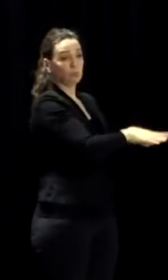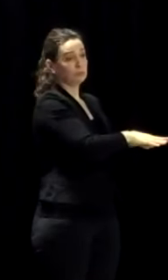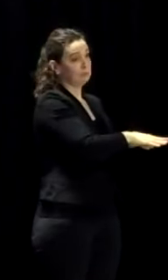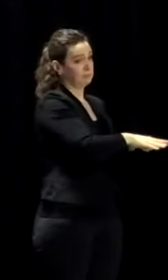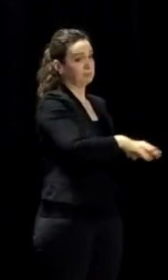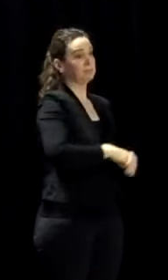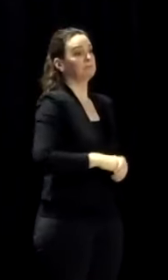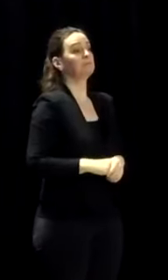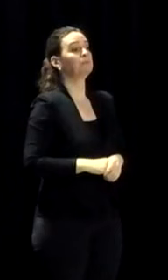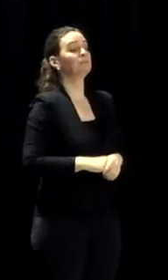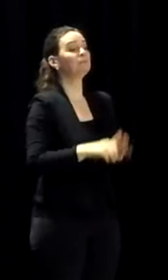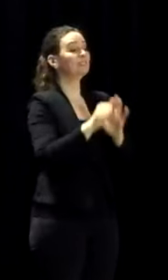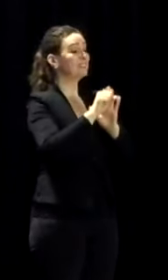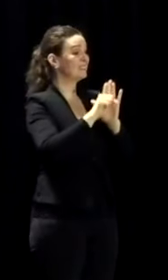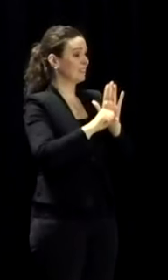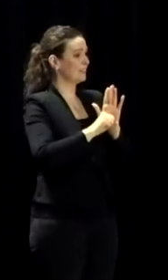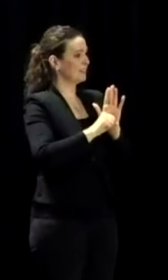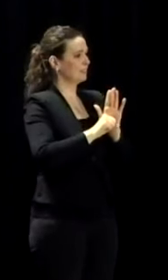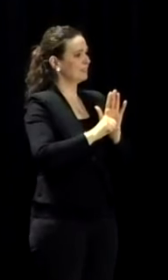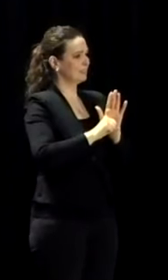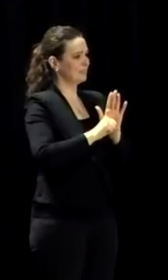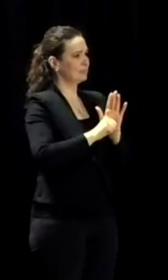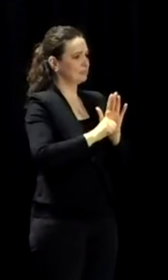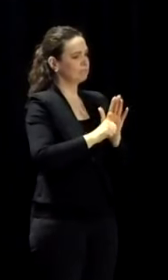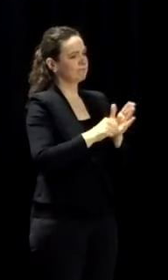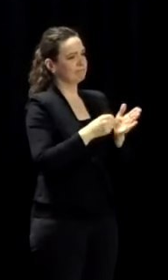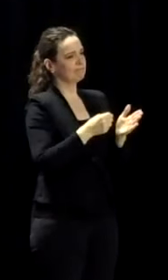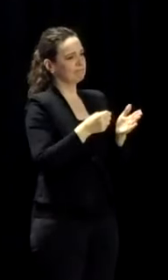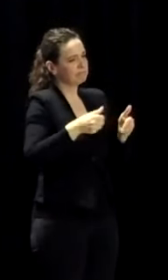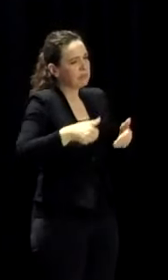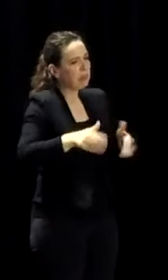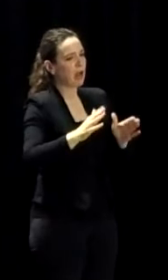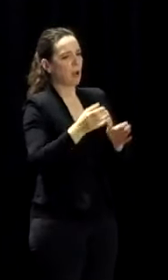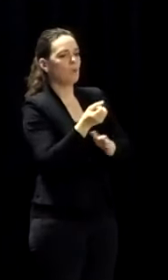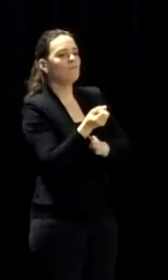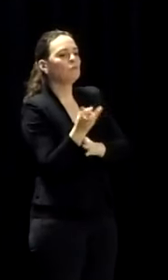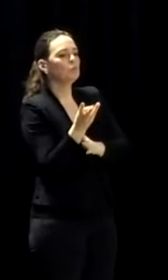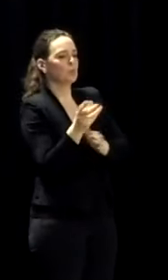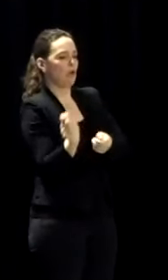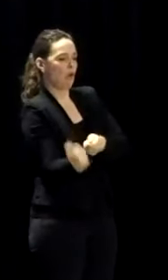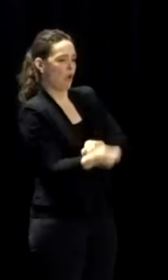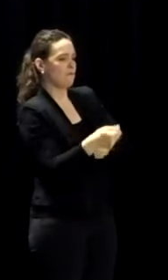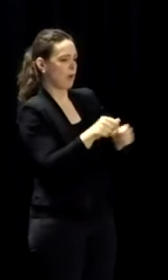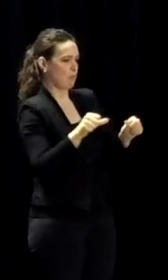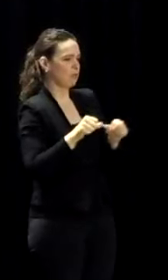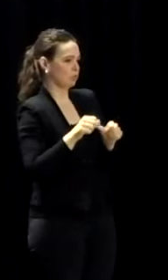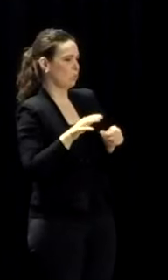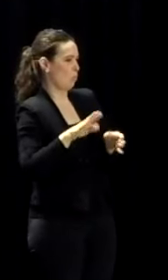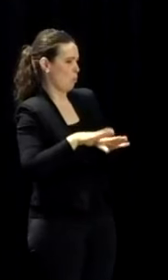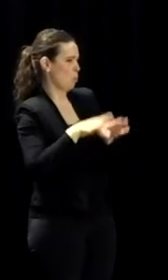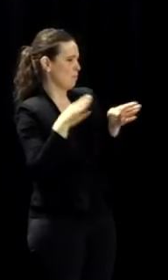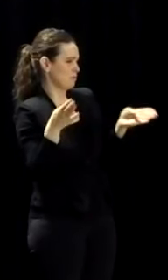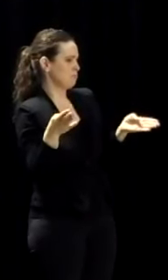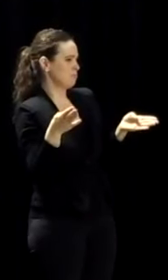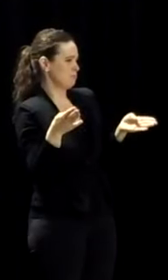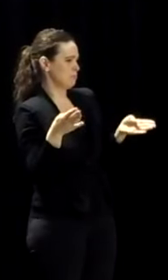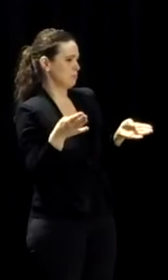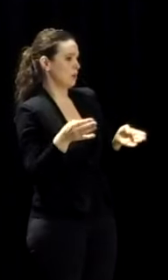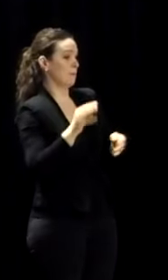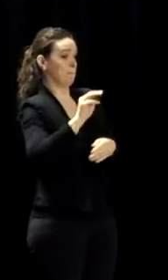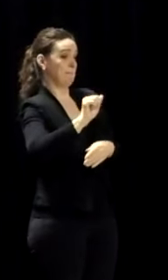under certain conditions, but our golf courses don't open until May 1st every year, so that's no different this year. So we don't want anybody out on our